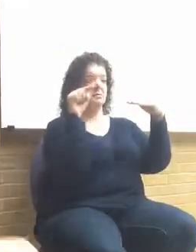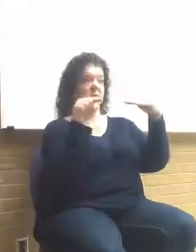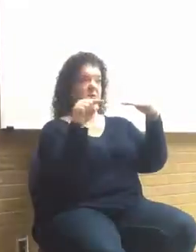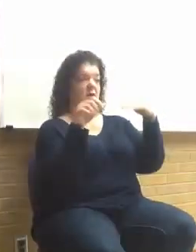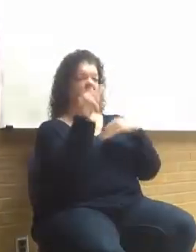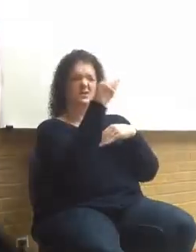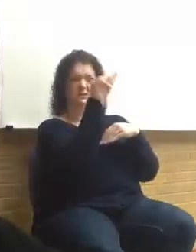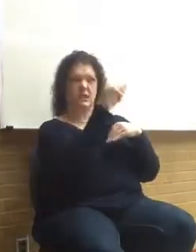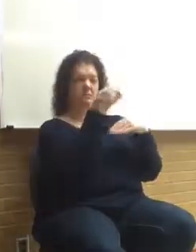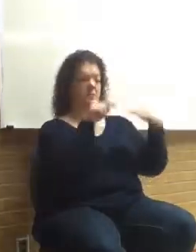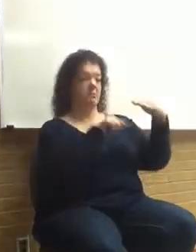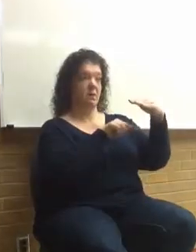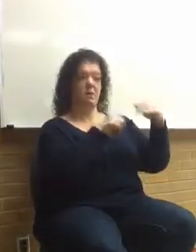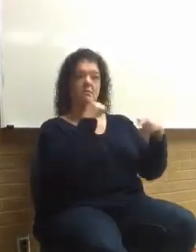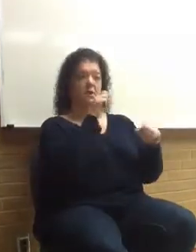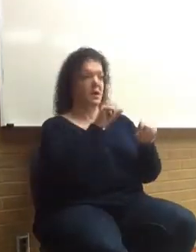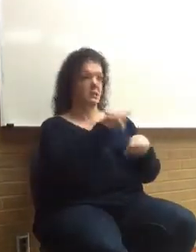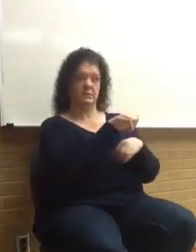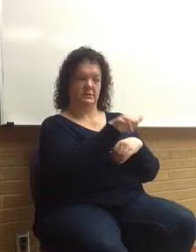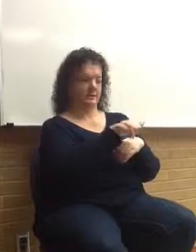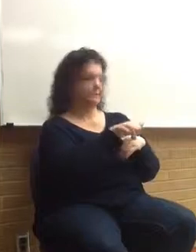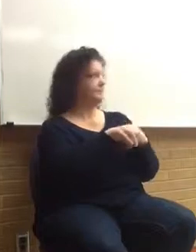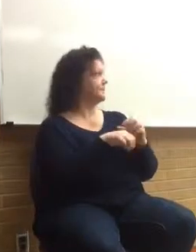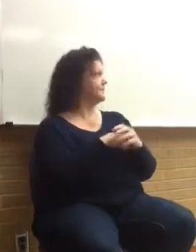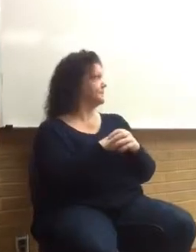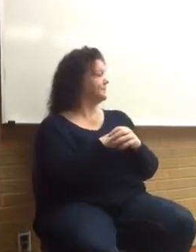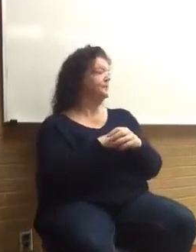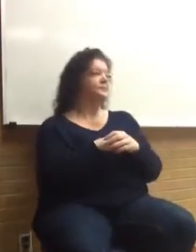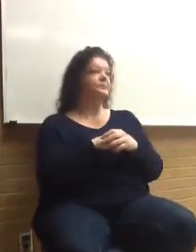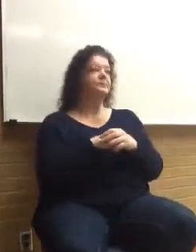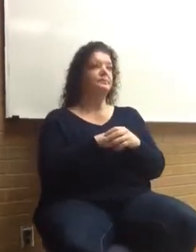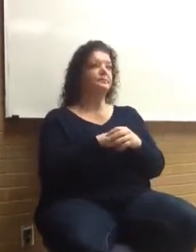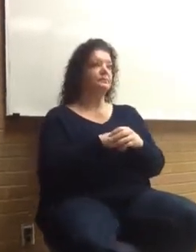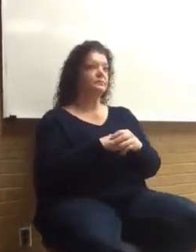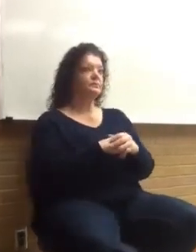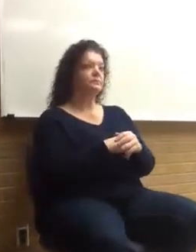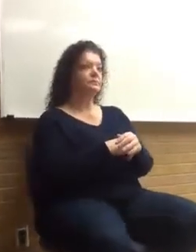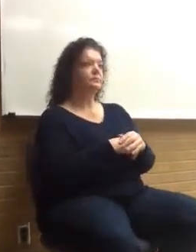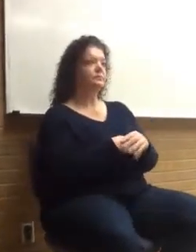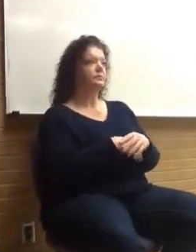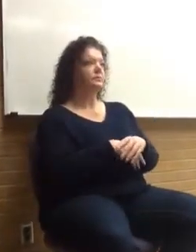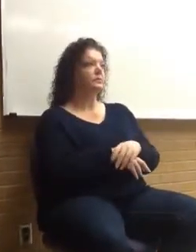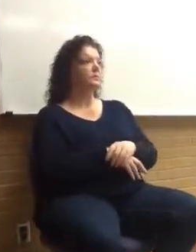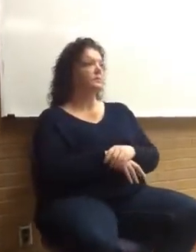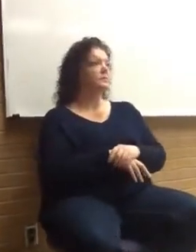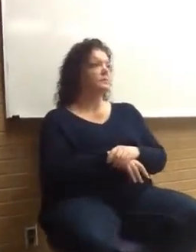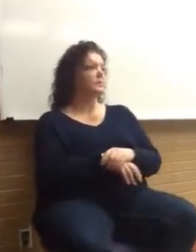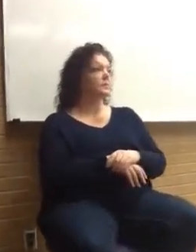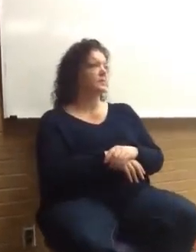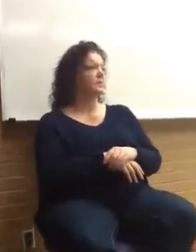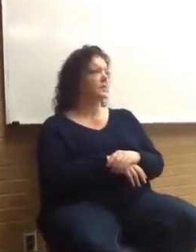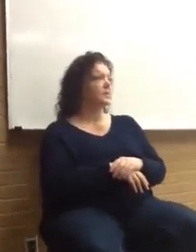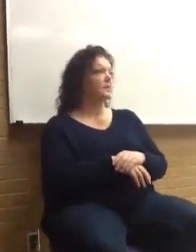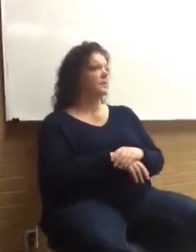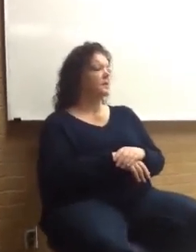don't know how many times I give this question on the multiple choice test, let's say, and they put the y or t